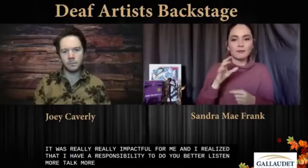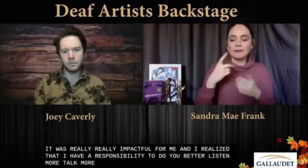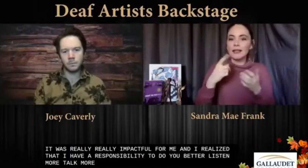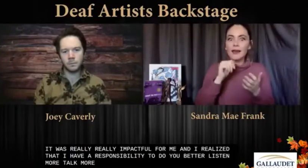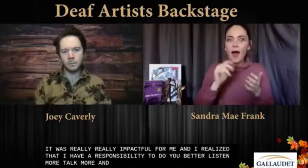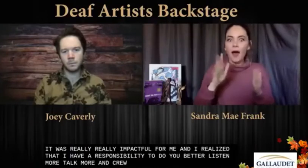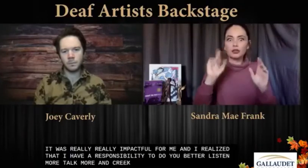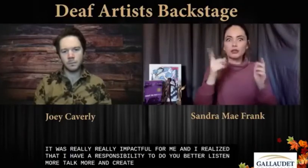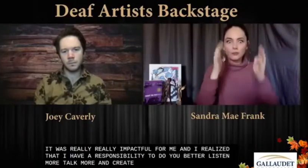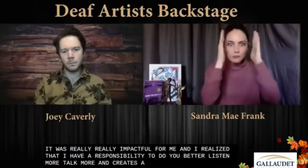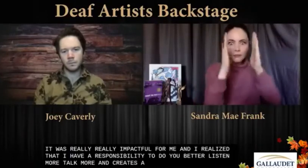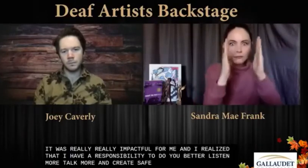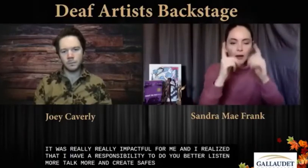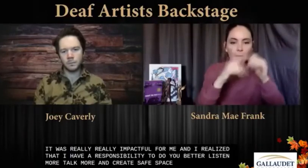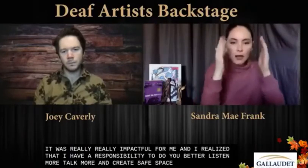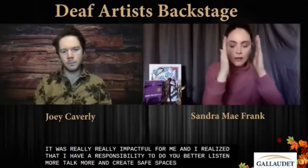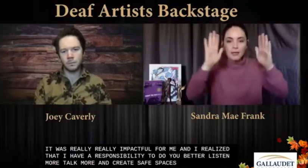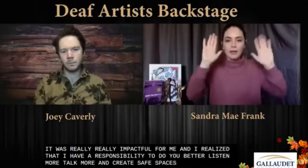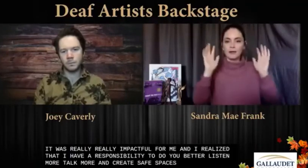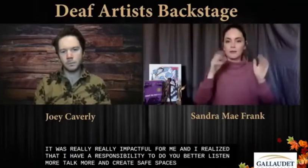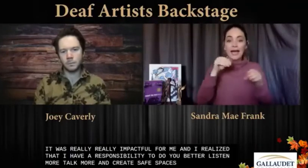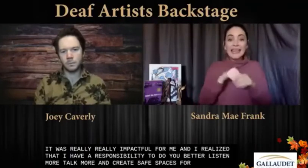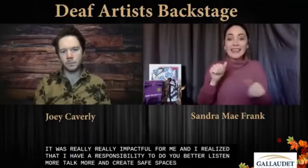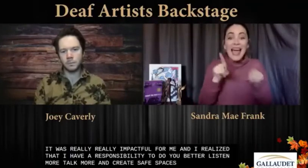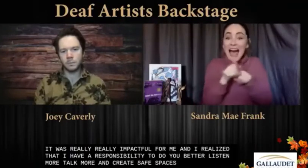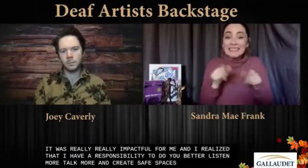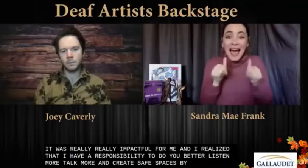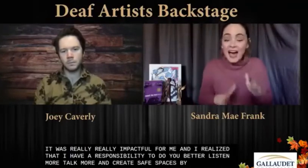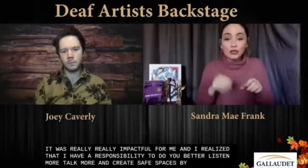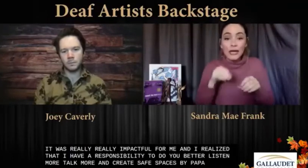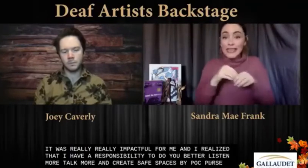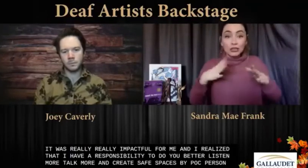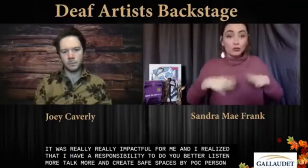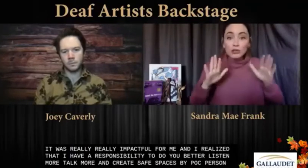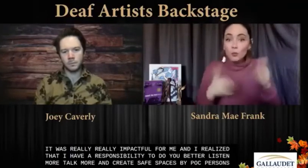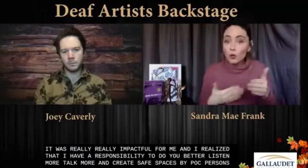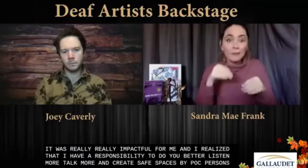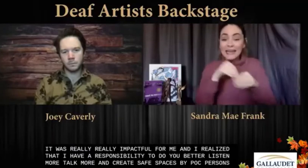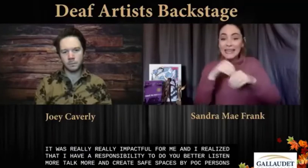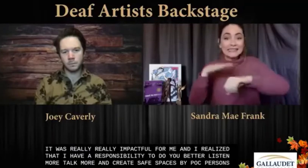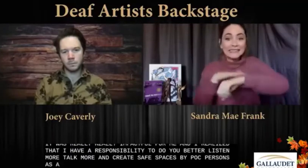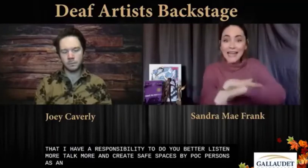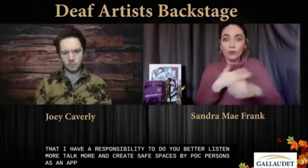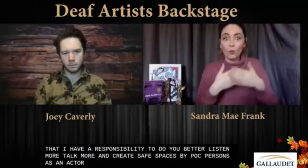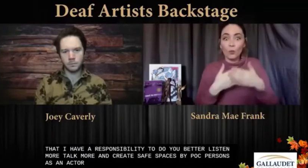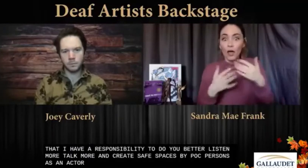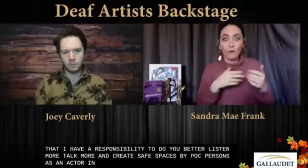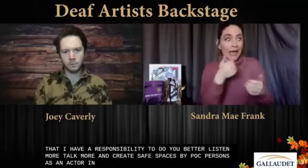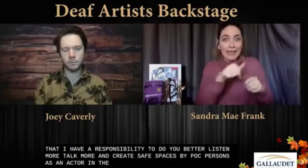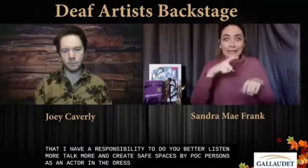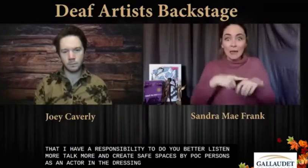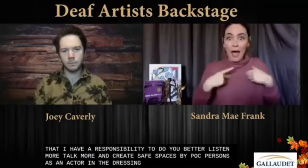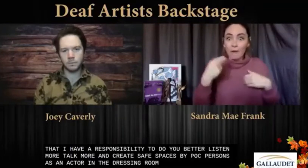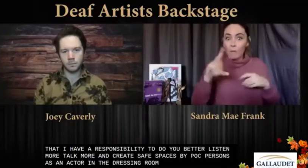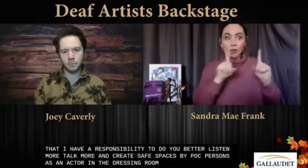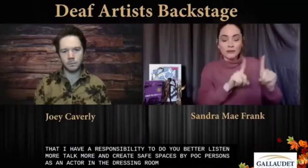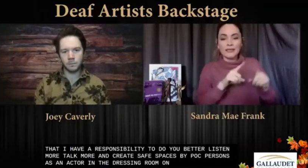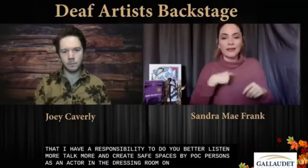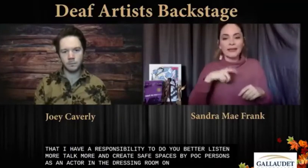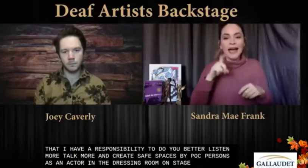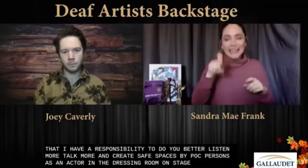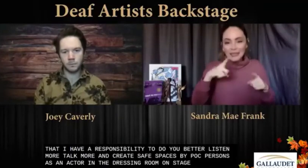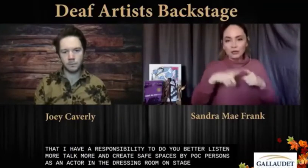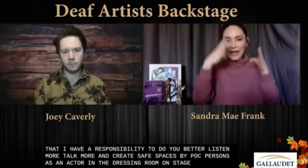and create safe spaces for BIPOC persons as an actor in the dressing room on